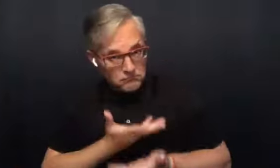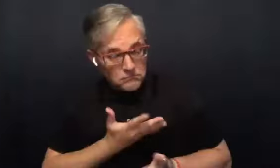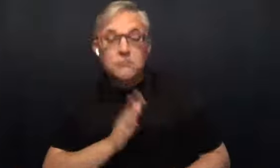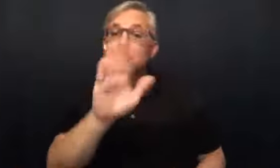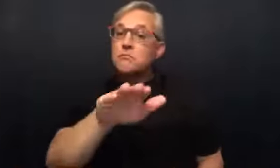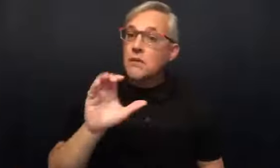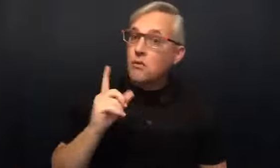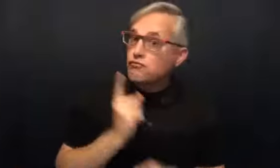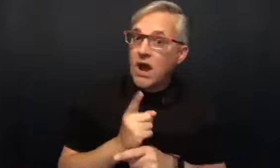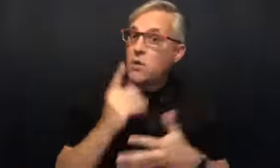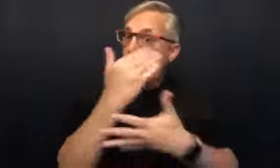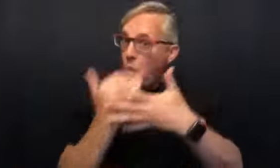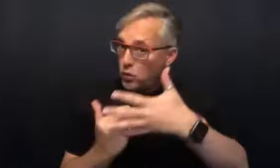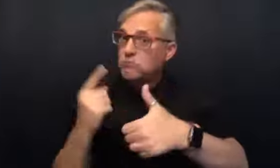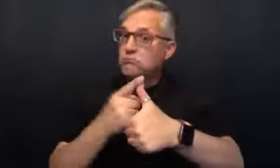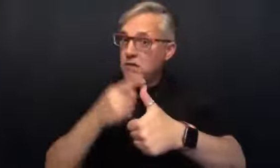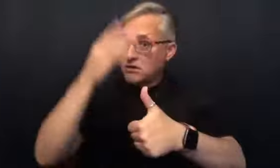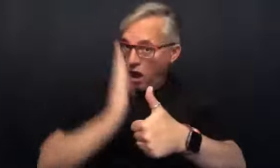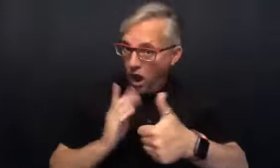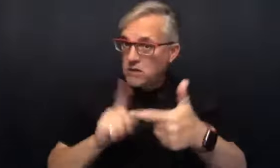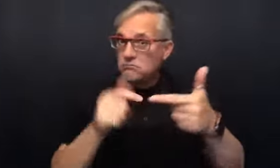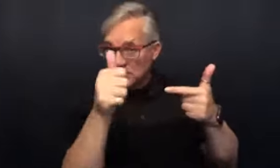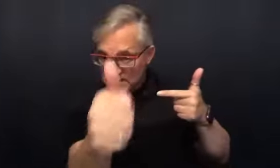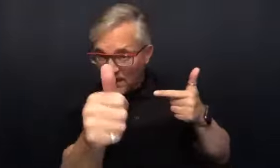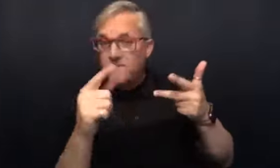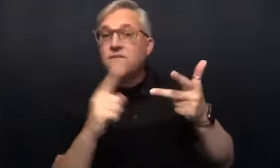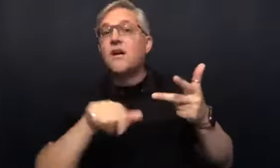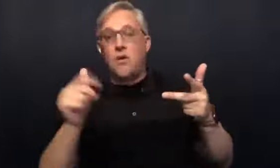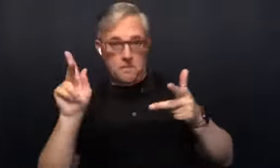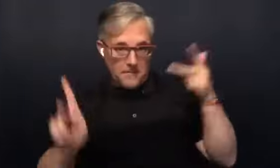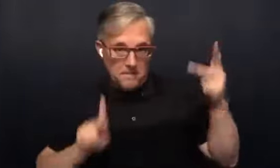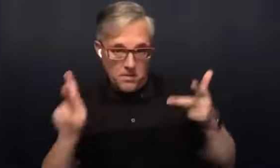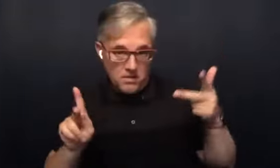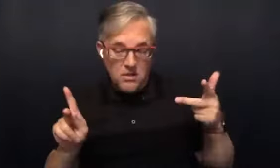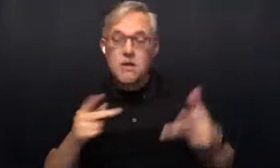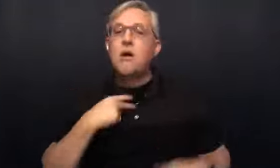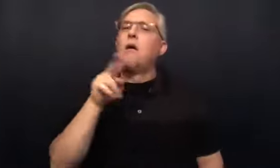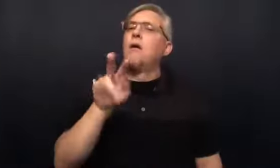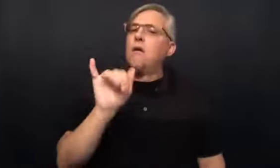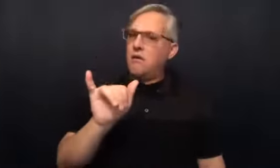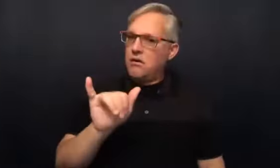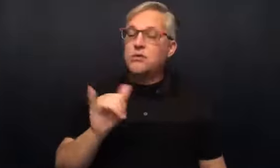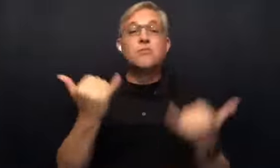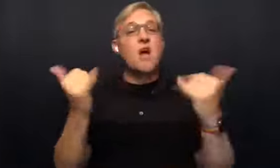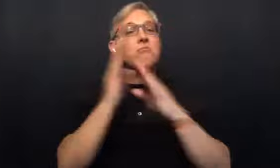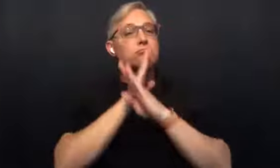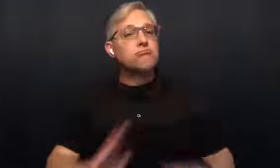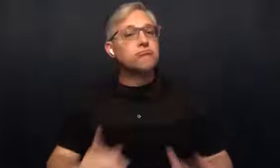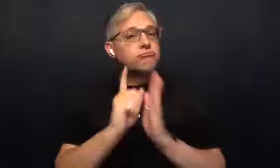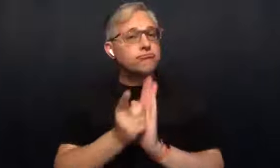God first, you second, and others third. So I'm just going to have a moment of silence, invite God in. Then my